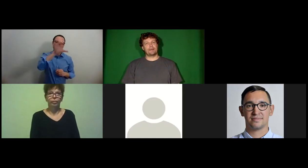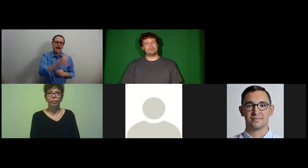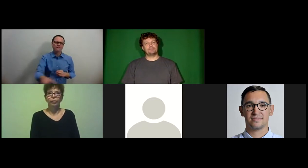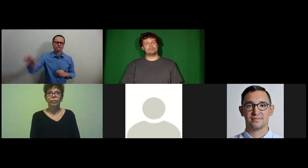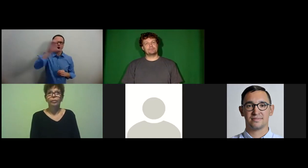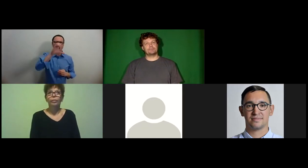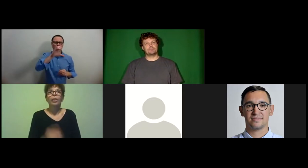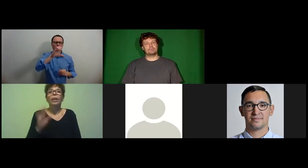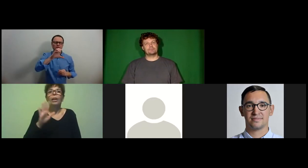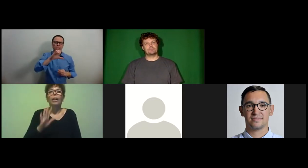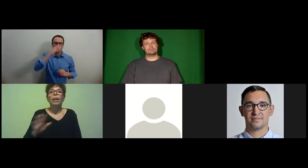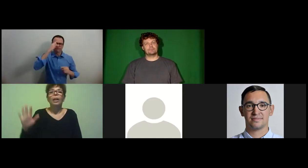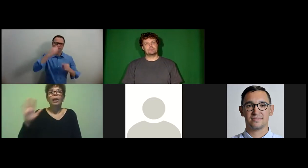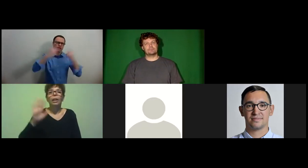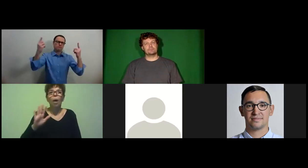Uh-huh.